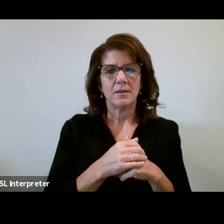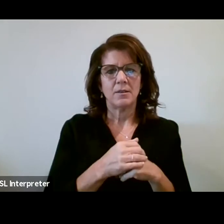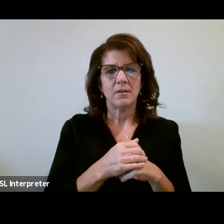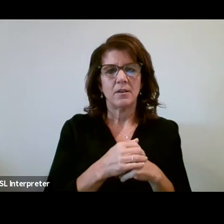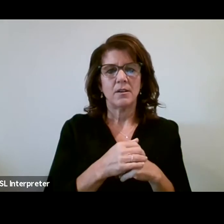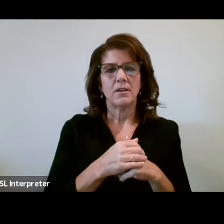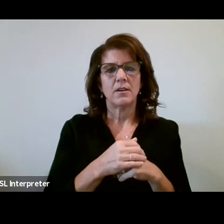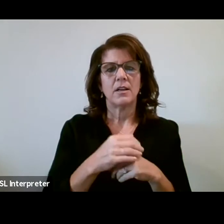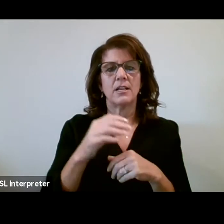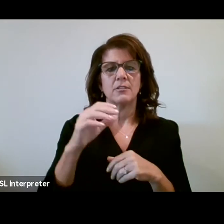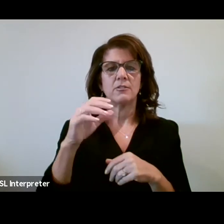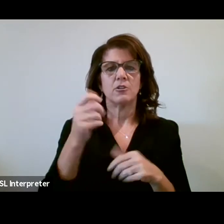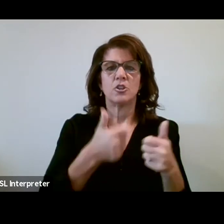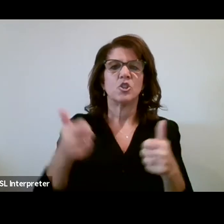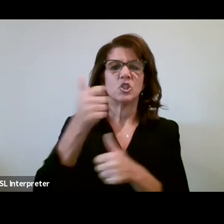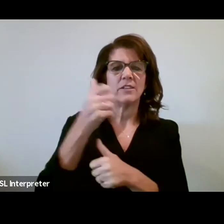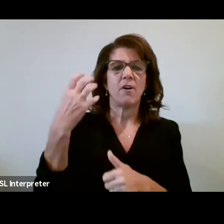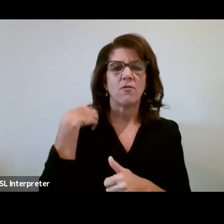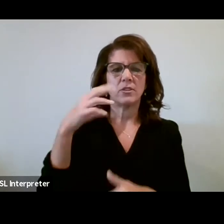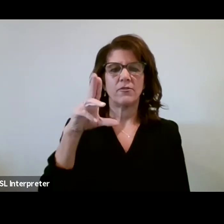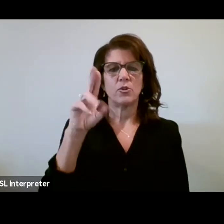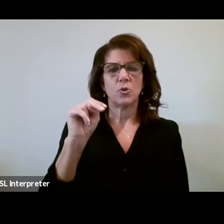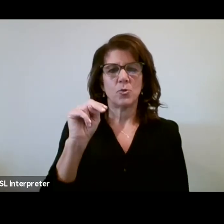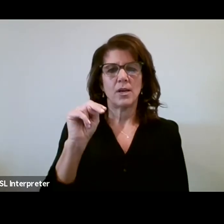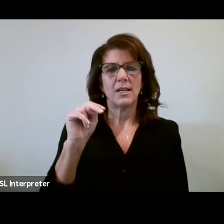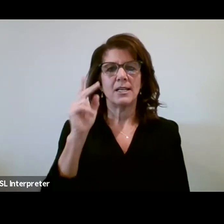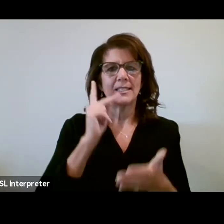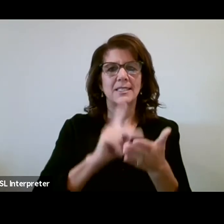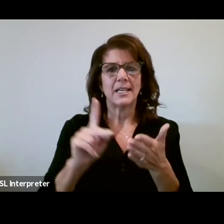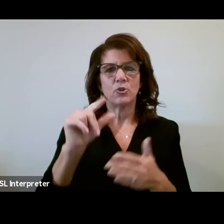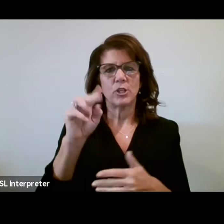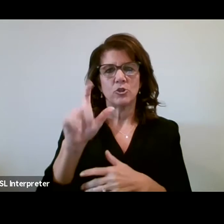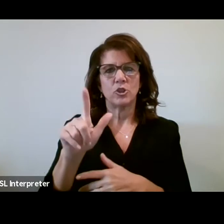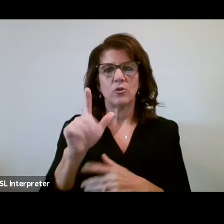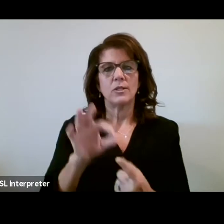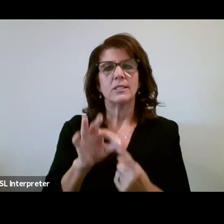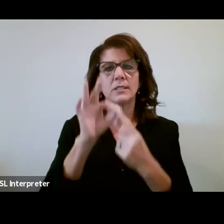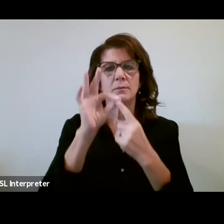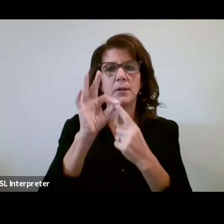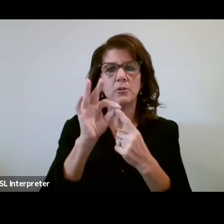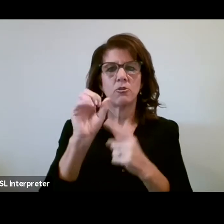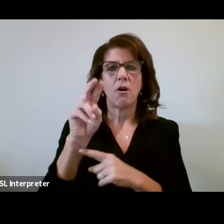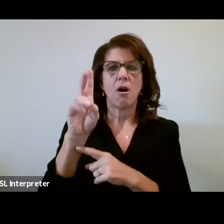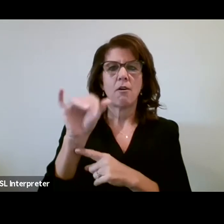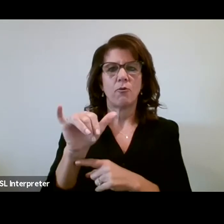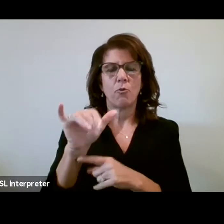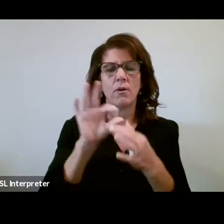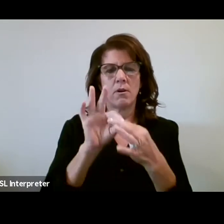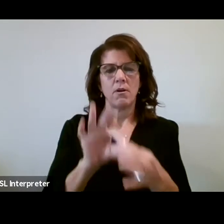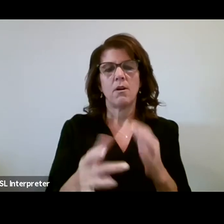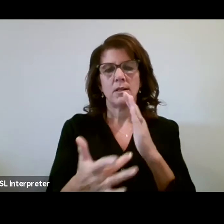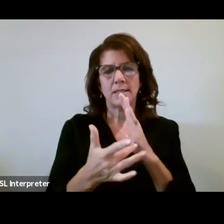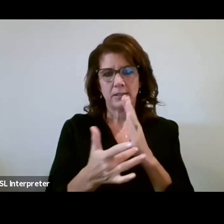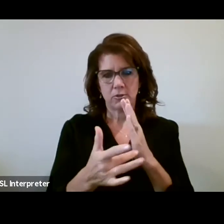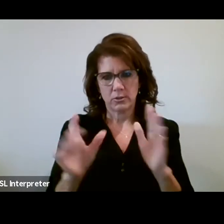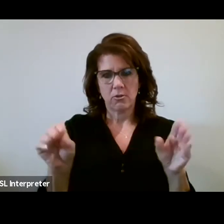Chief Officer of the UN Secretary General Special Envoy on Technology's